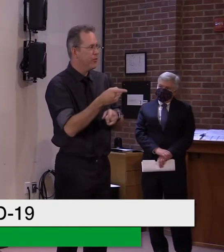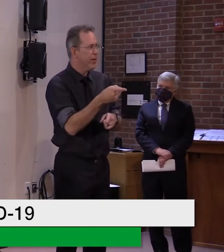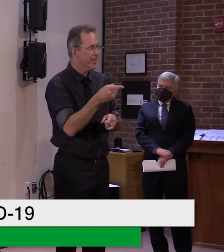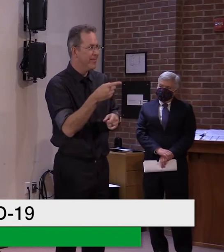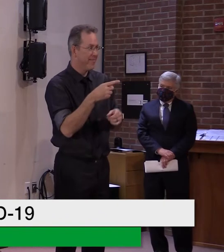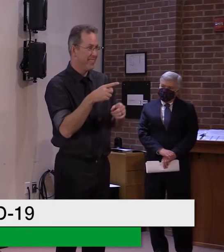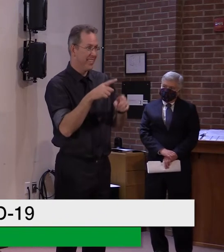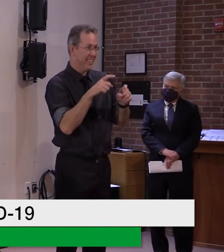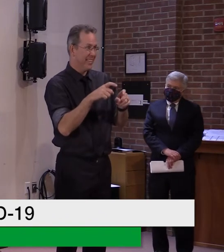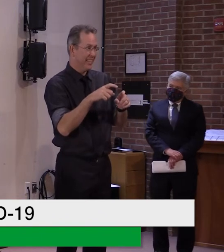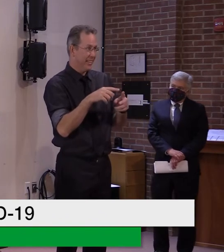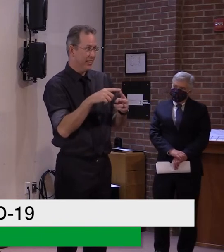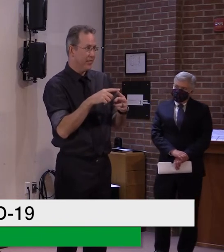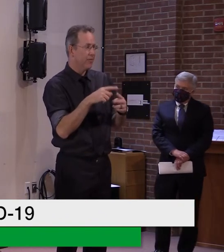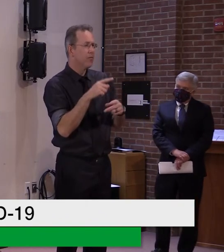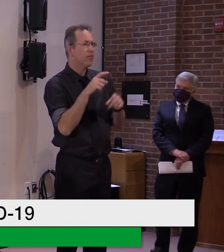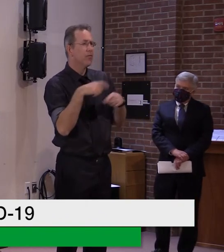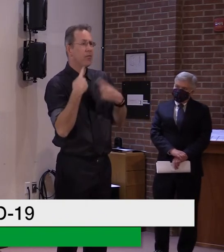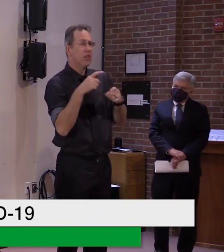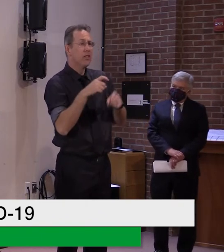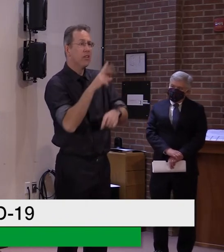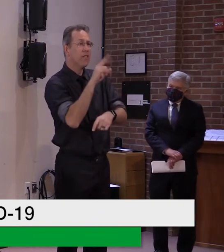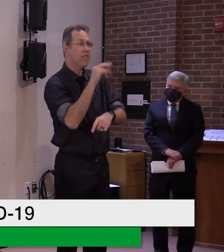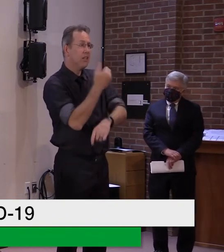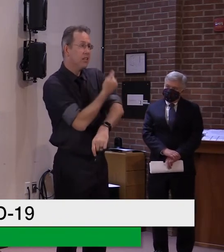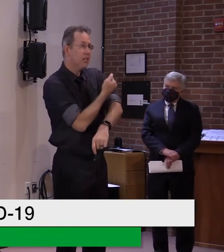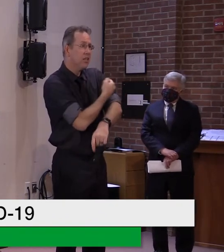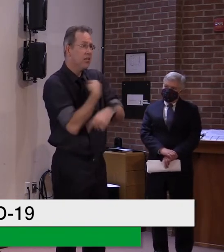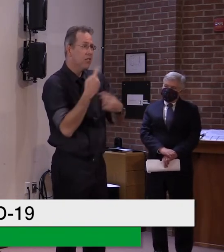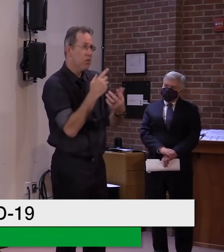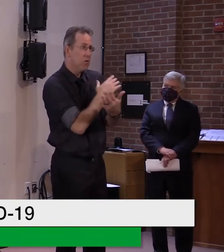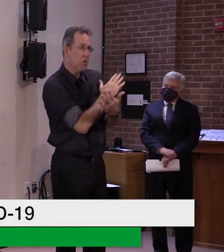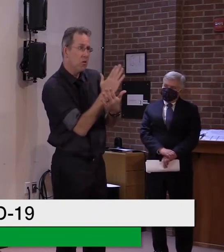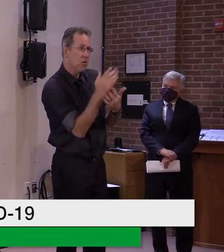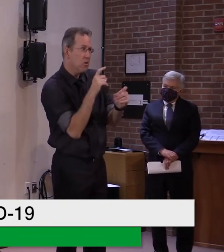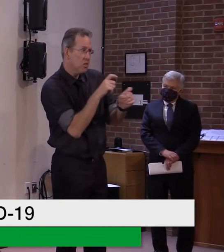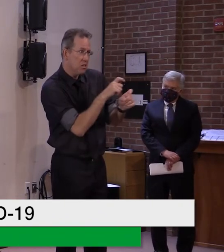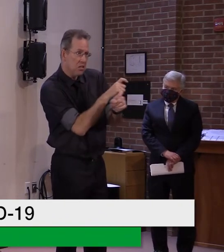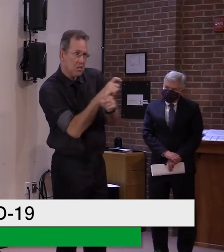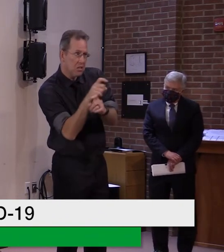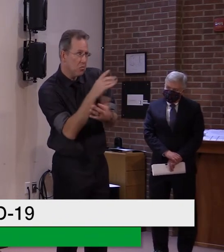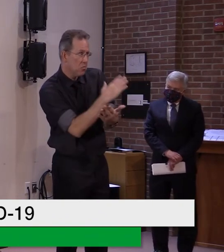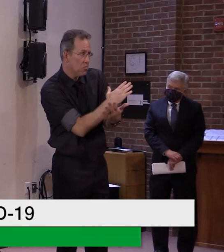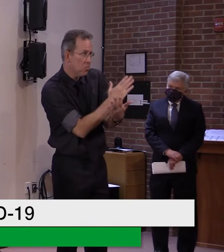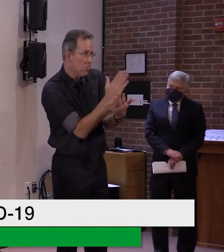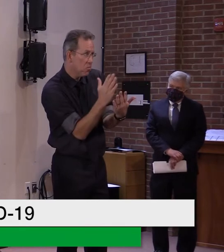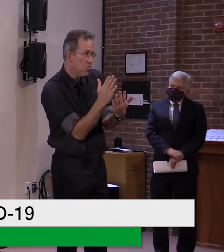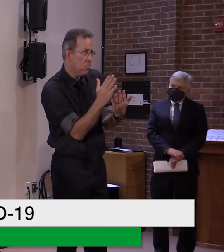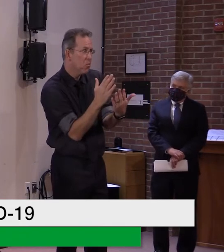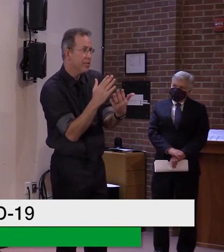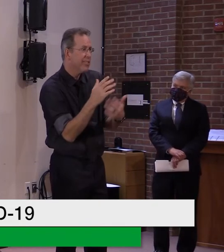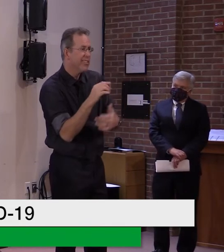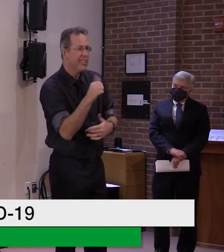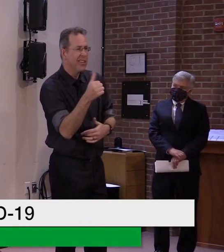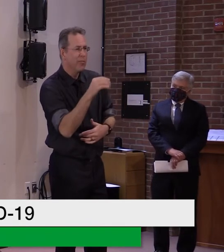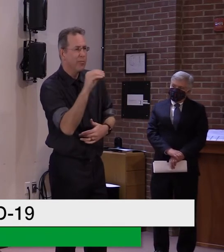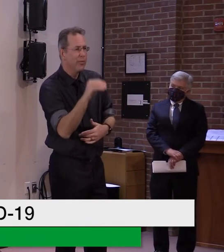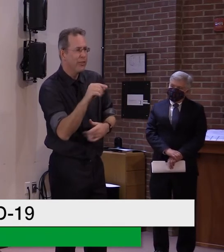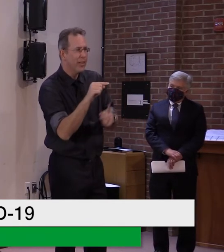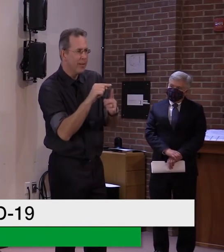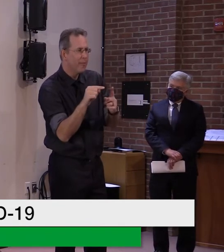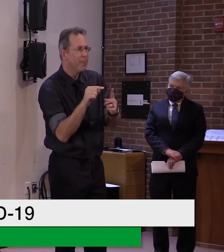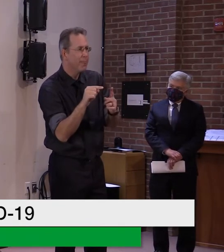actually were able to get covid uh even though they've gotten the vaccine